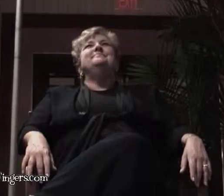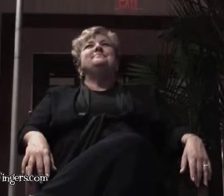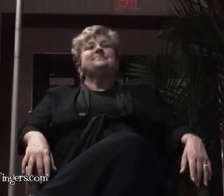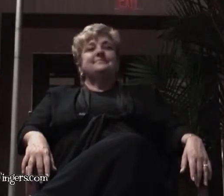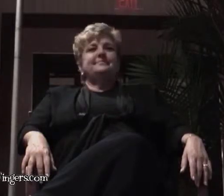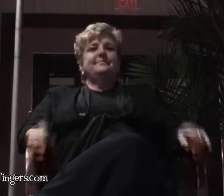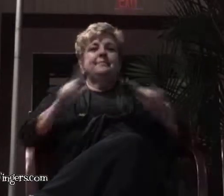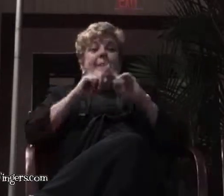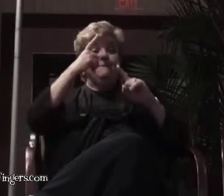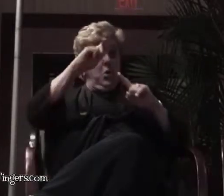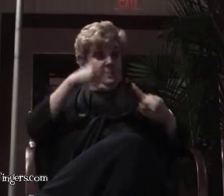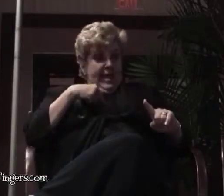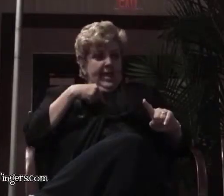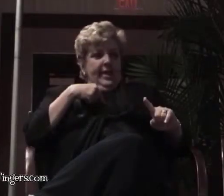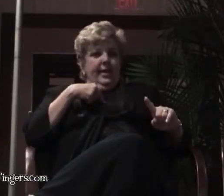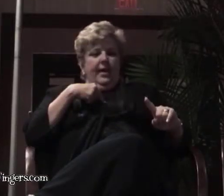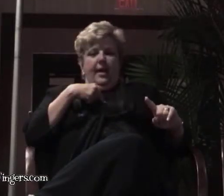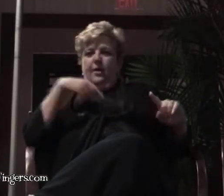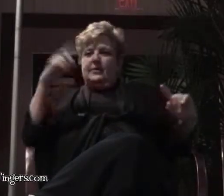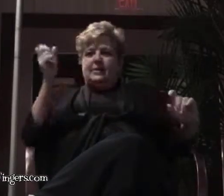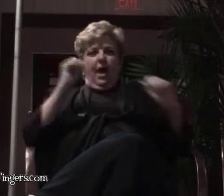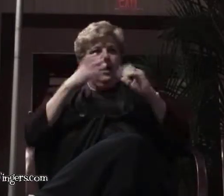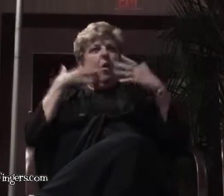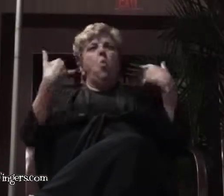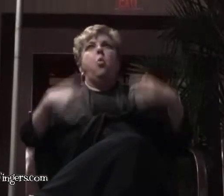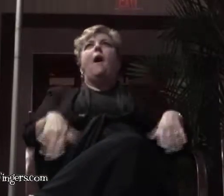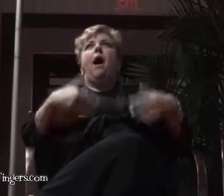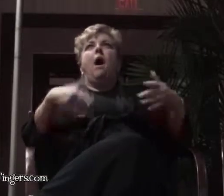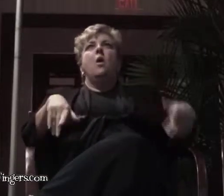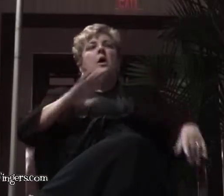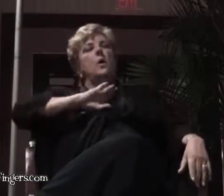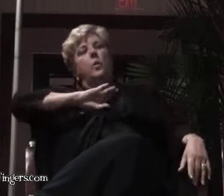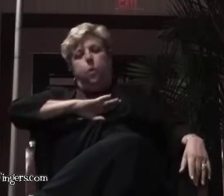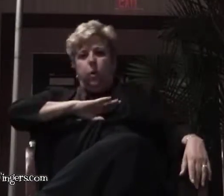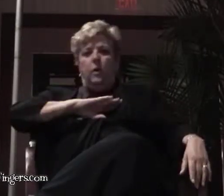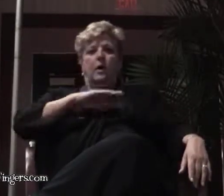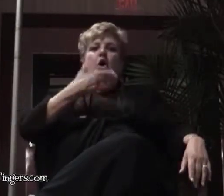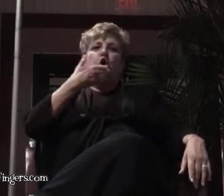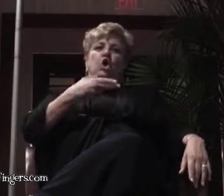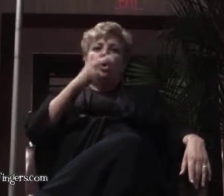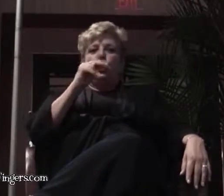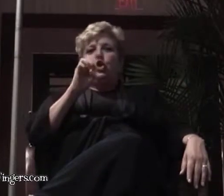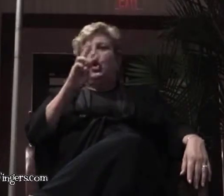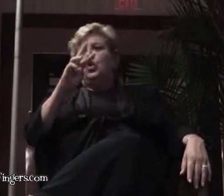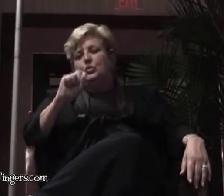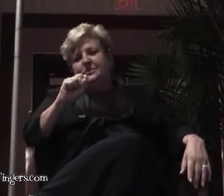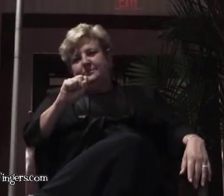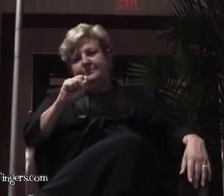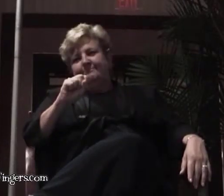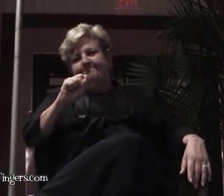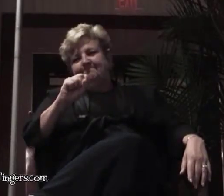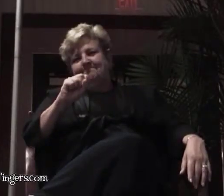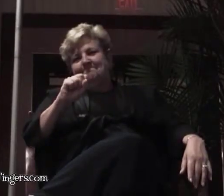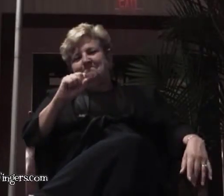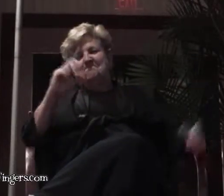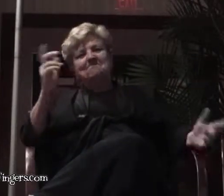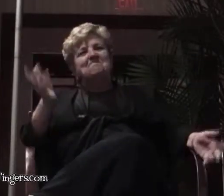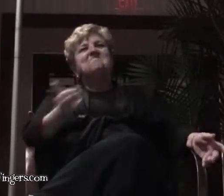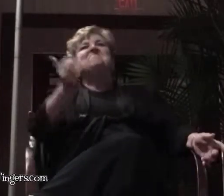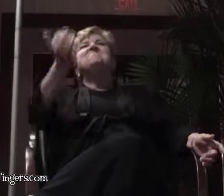Because for me, it was good news. You know, it was like all of a sudden I knew why. You know, I